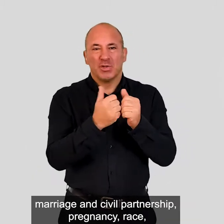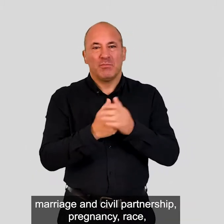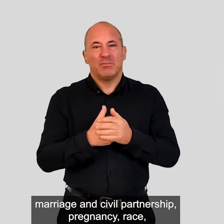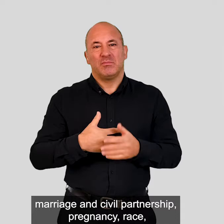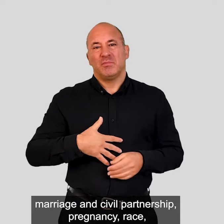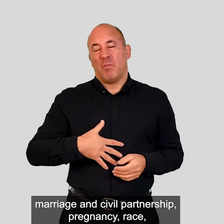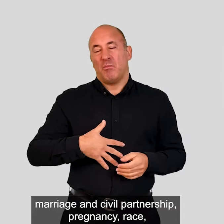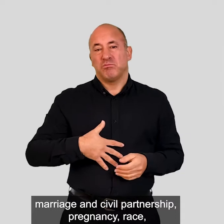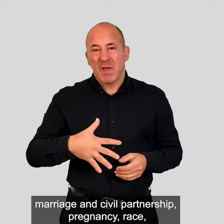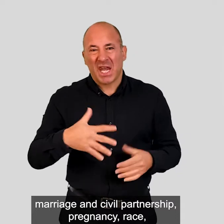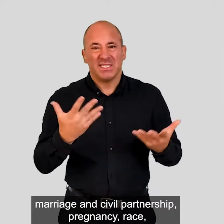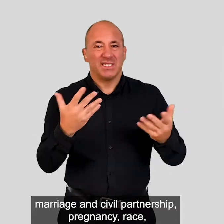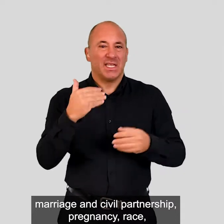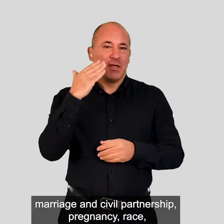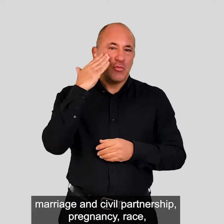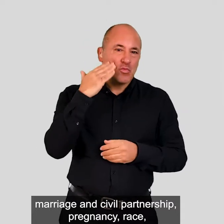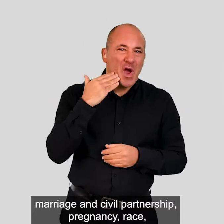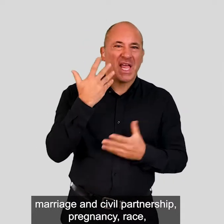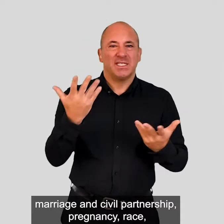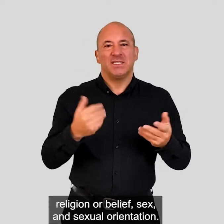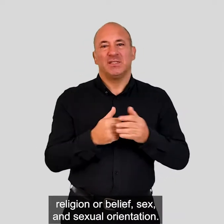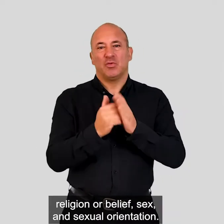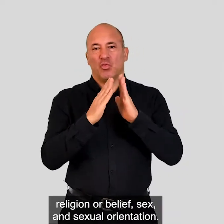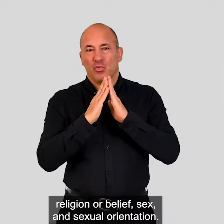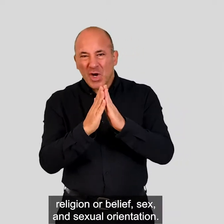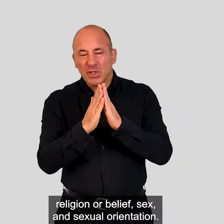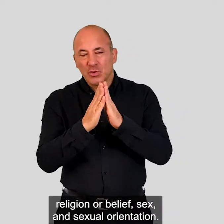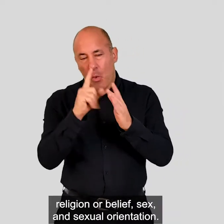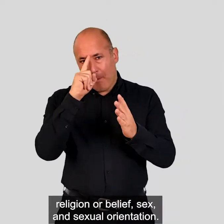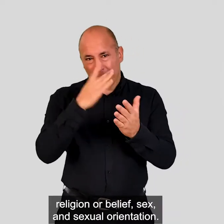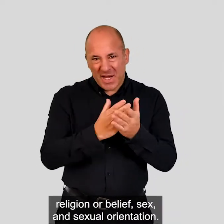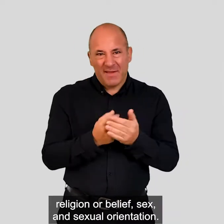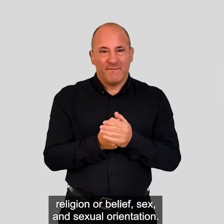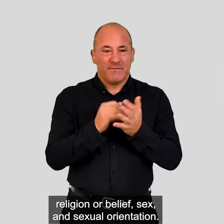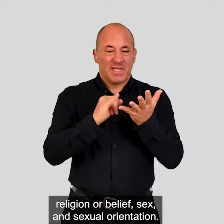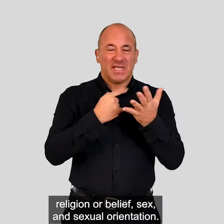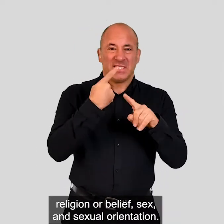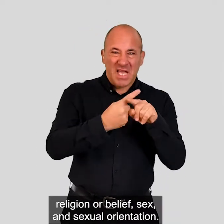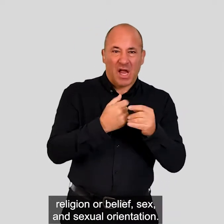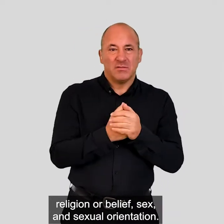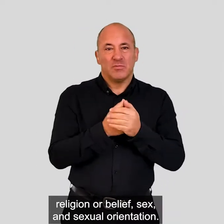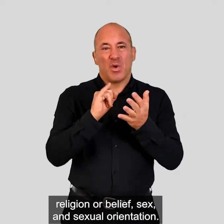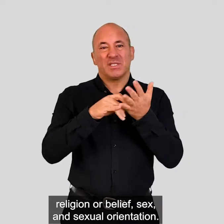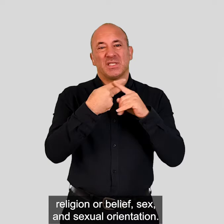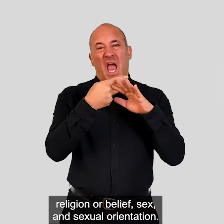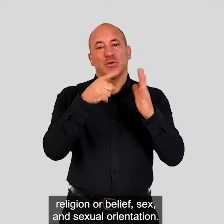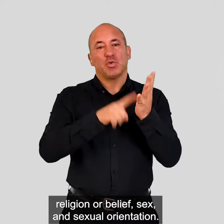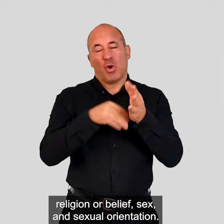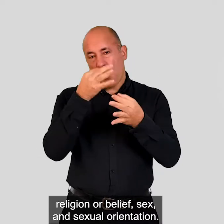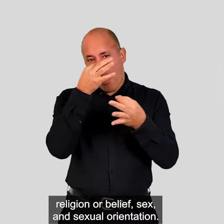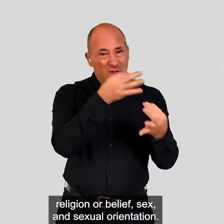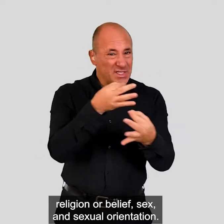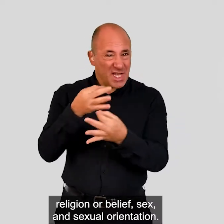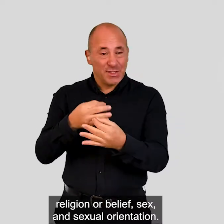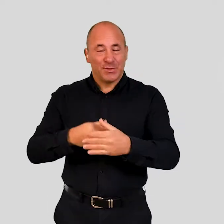partnership, pregnancy, race, religion or belief, sex, and sexual orientation.